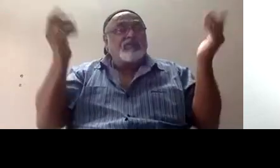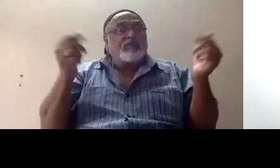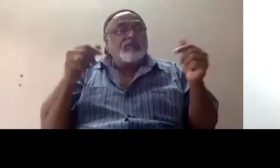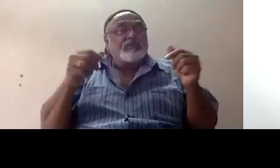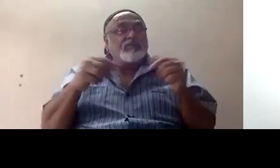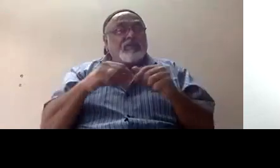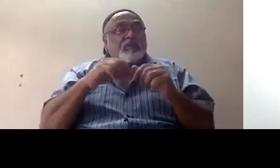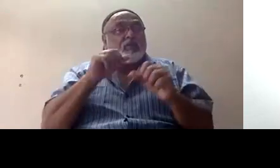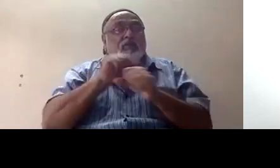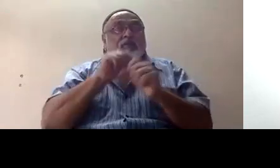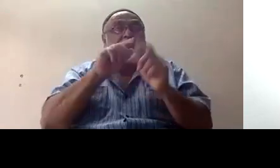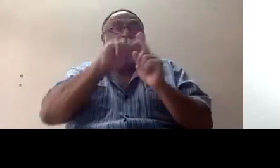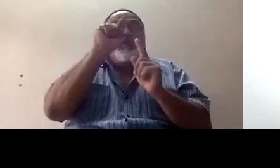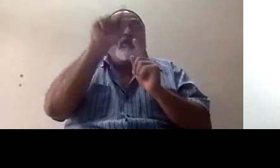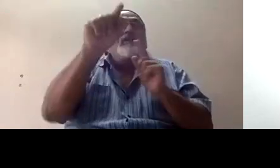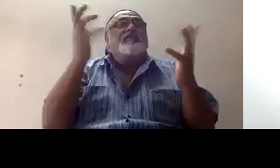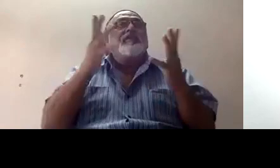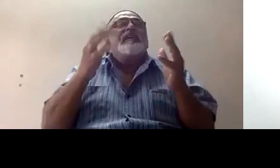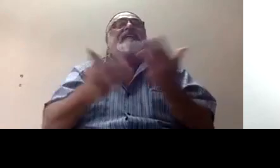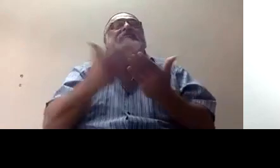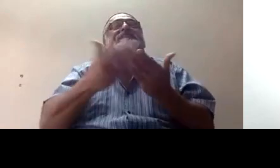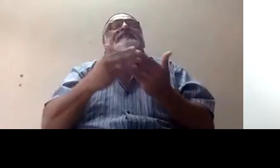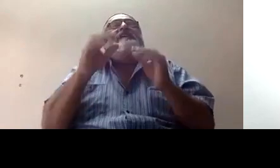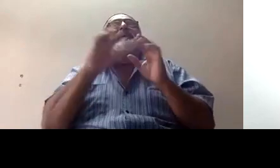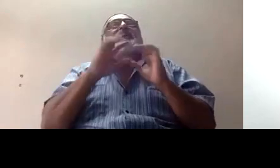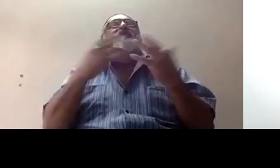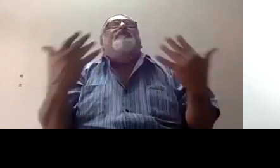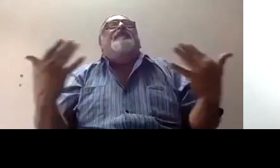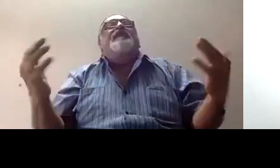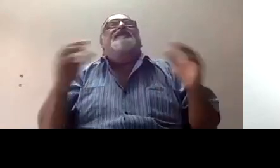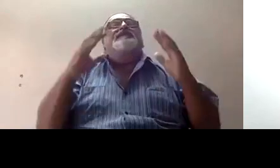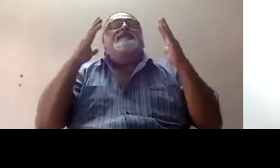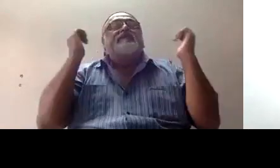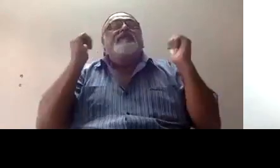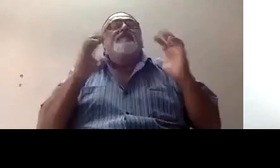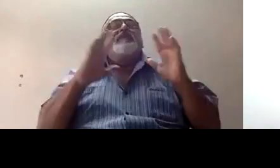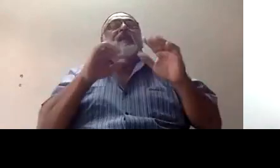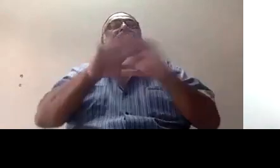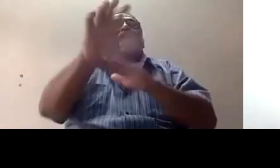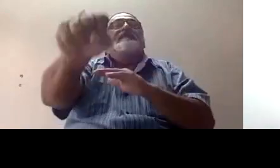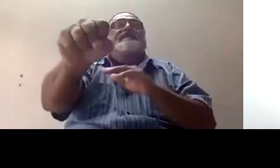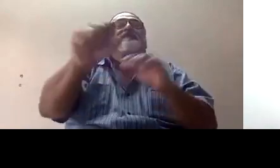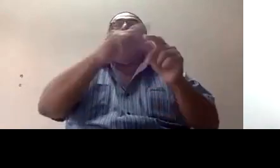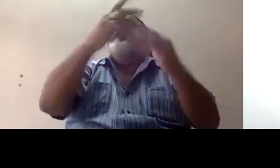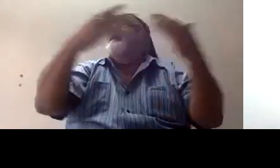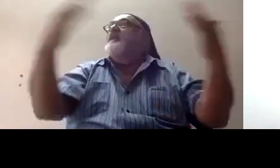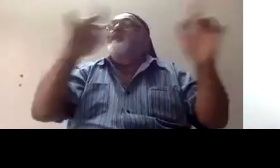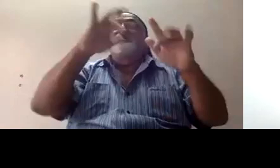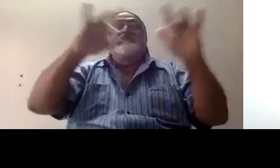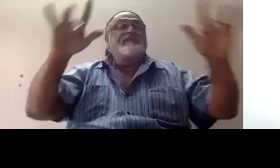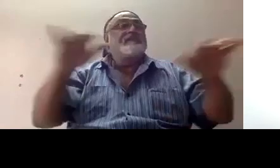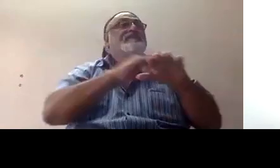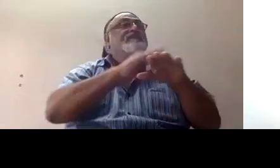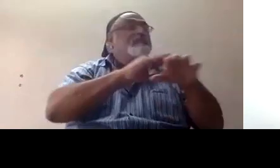and convenient access to all public places, products, services, and technologies. So without further ado, let's get to